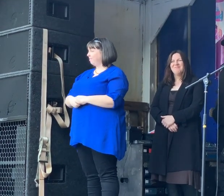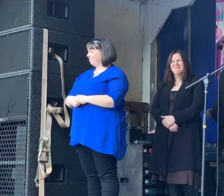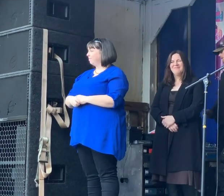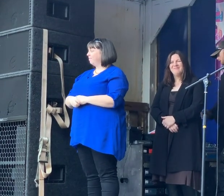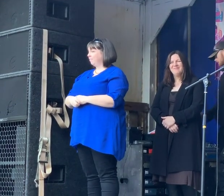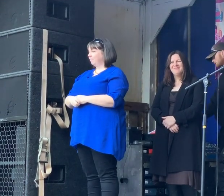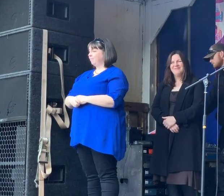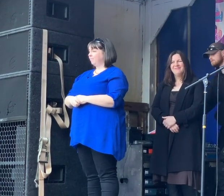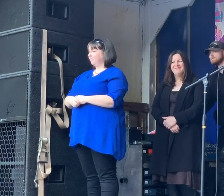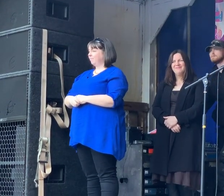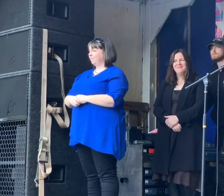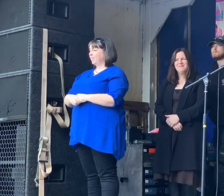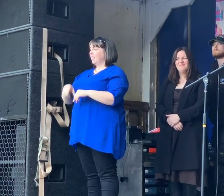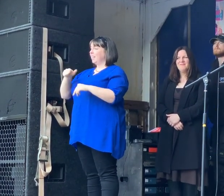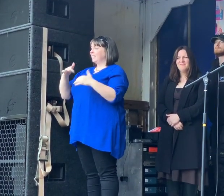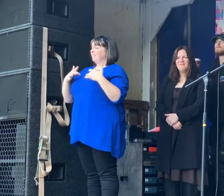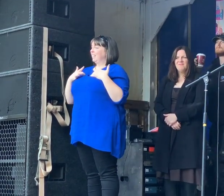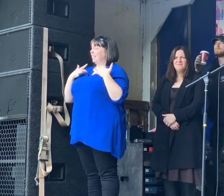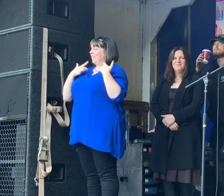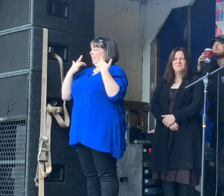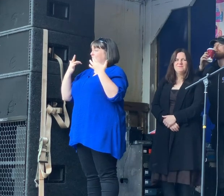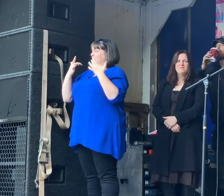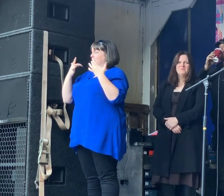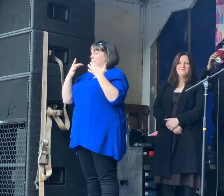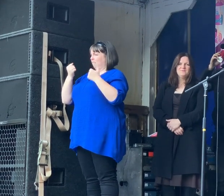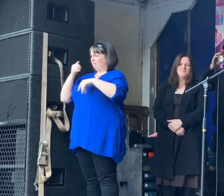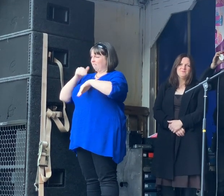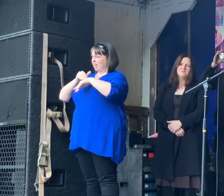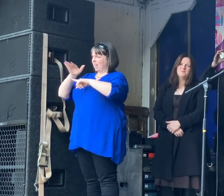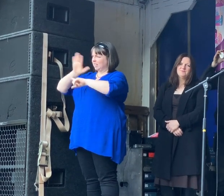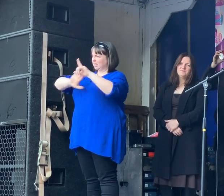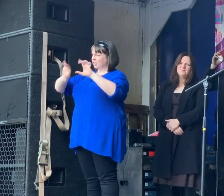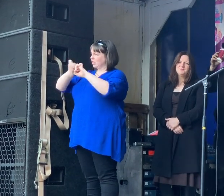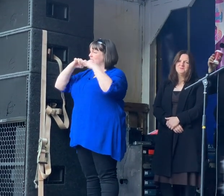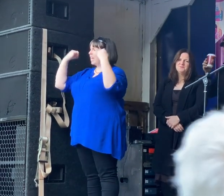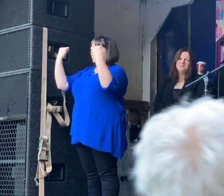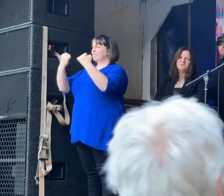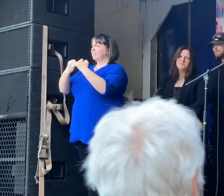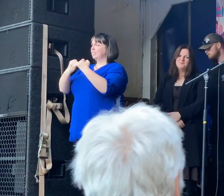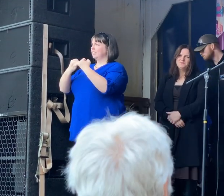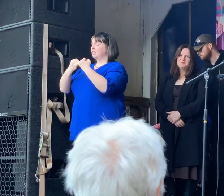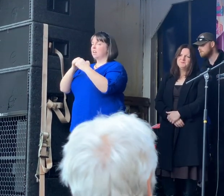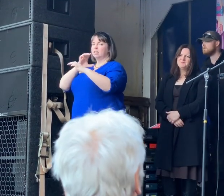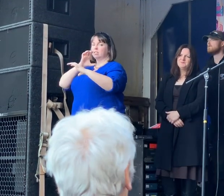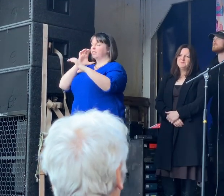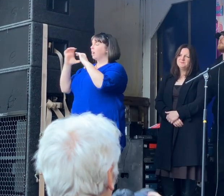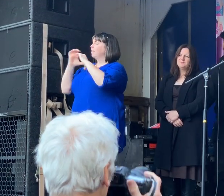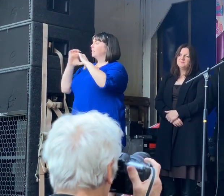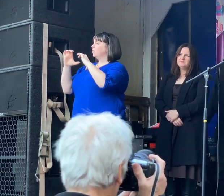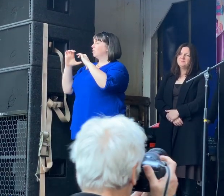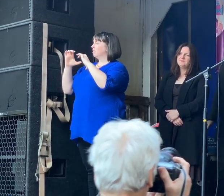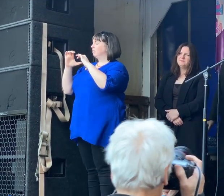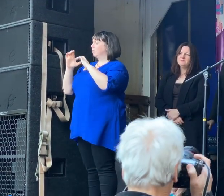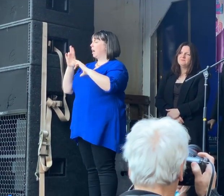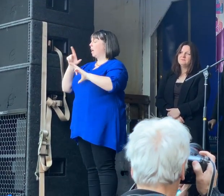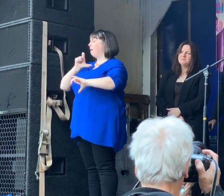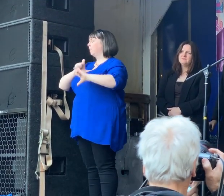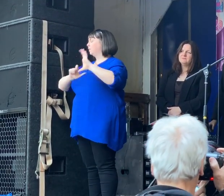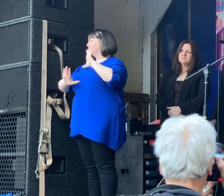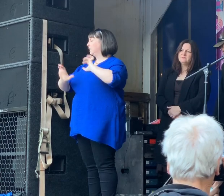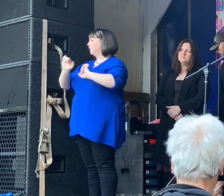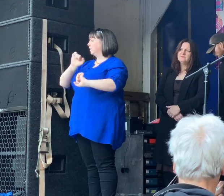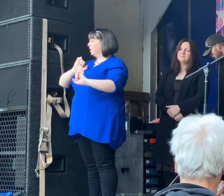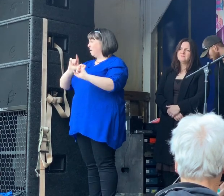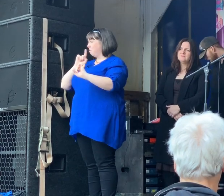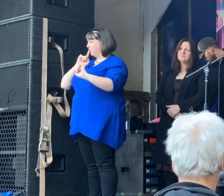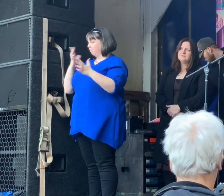Yes. This failing has ramifications for all of society. A conversation that is uncomfortable, but one